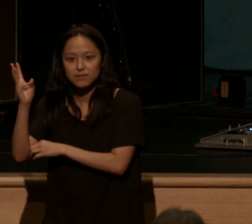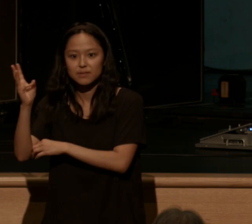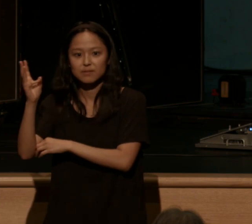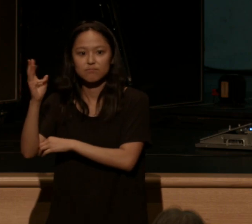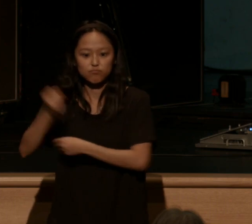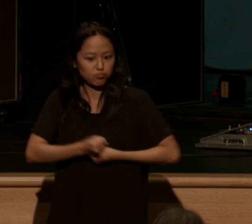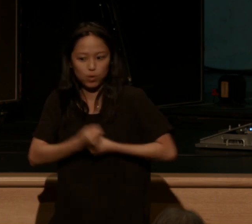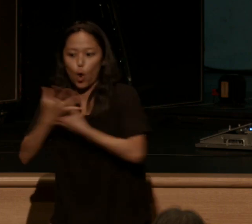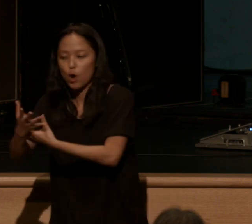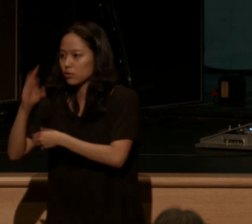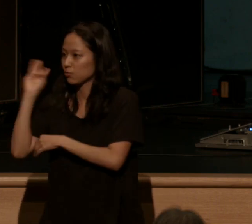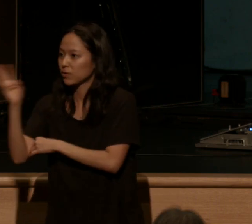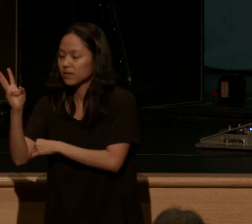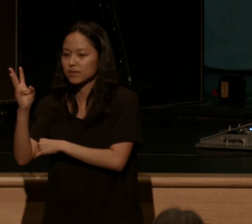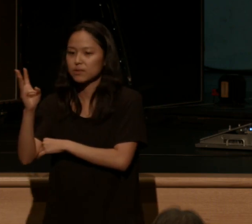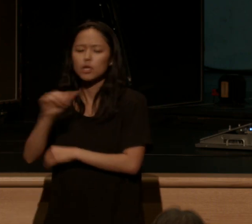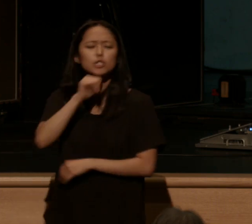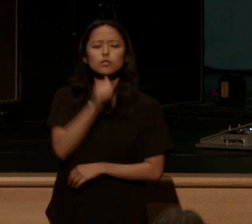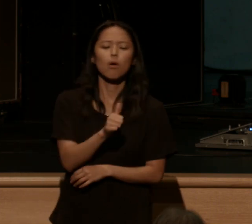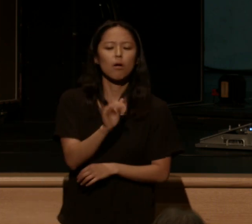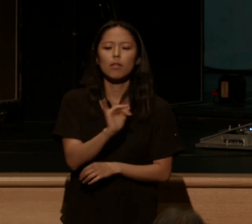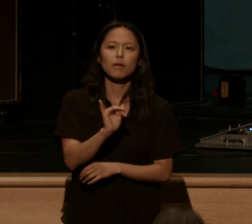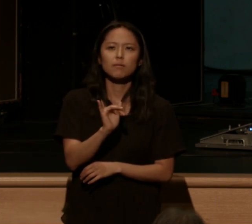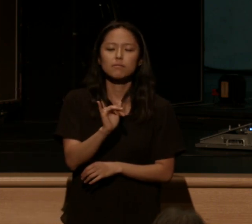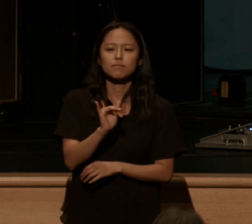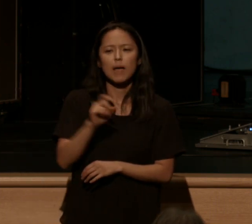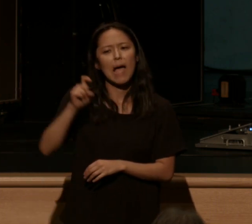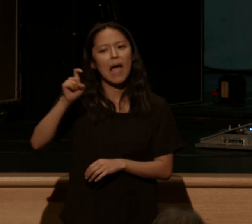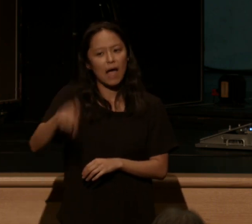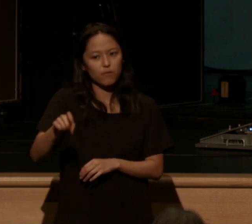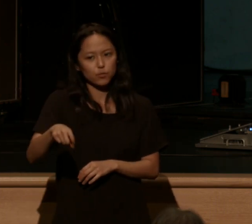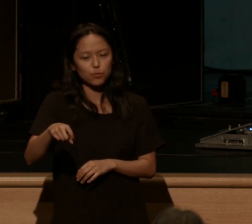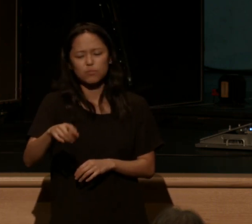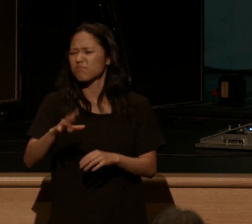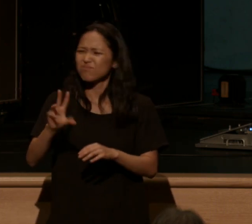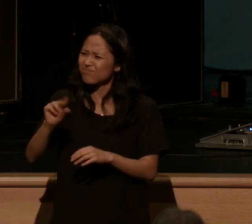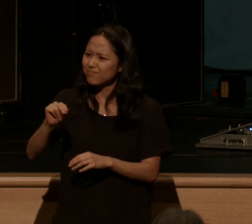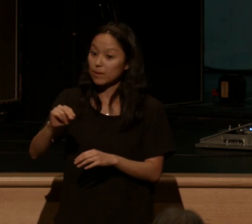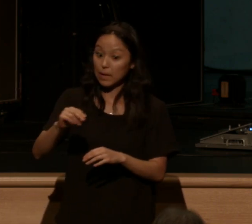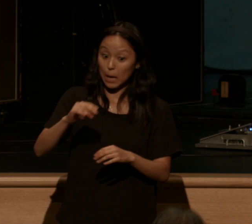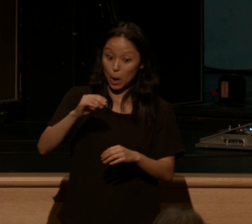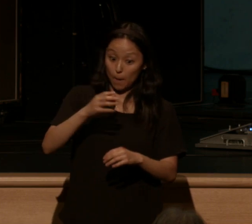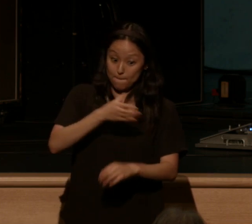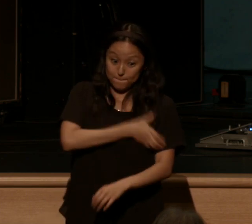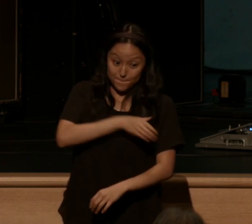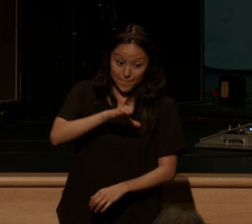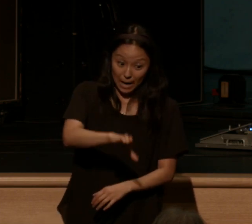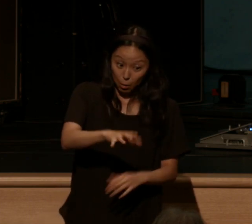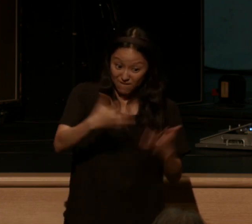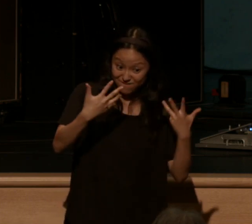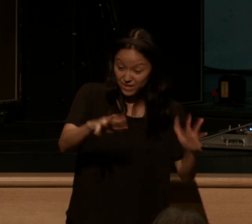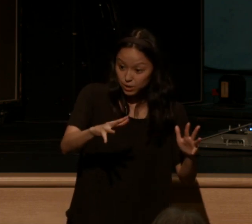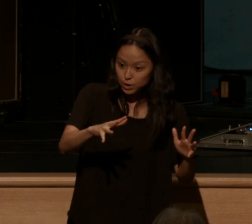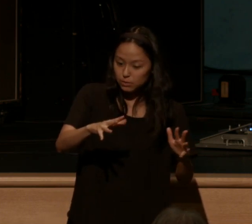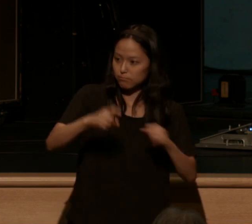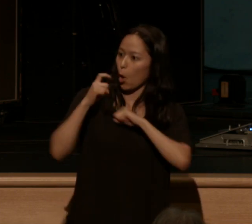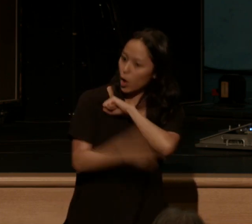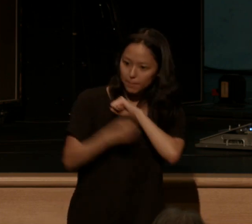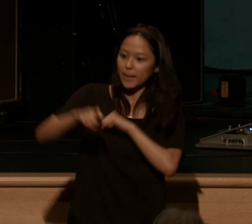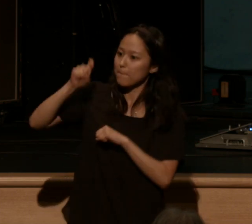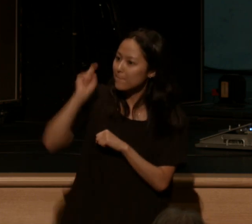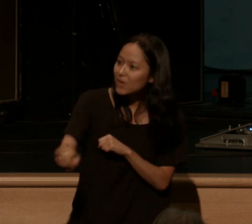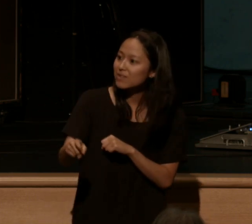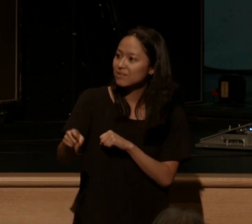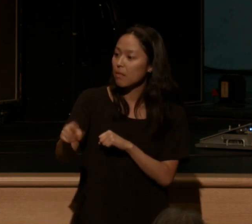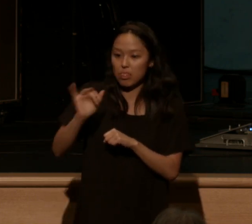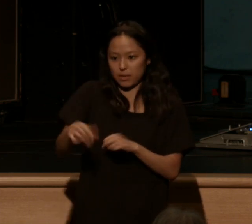other. There's no like, you have power and don't witness. No. When you are empowered, you automatically have to witness because